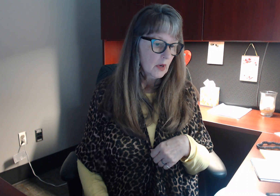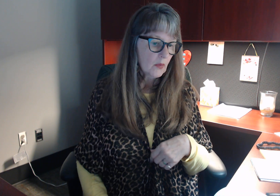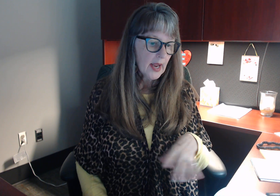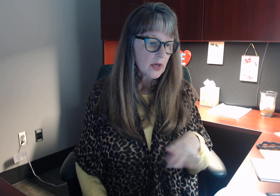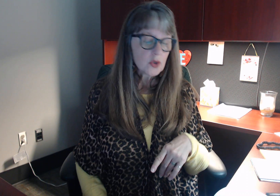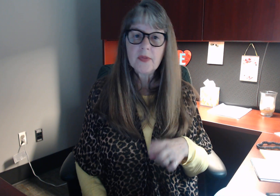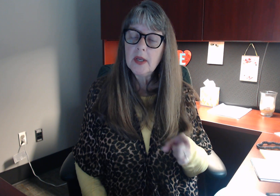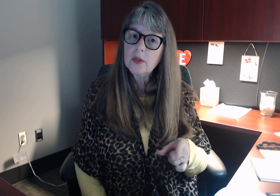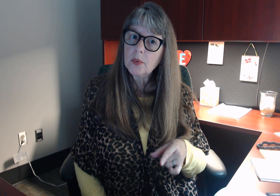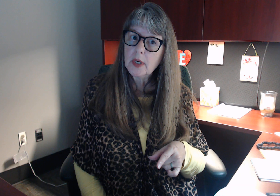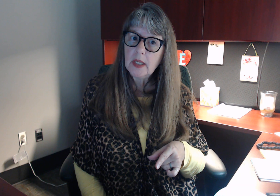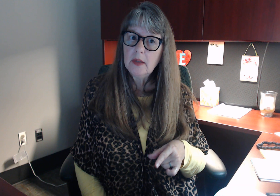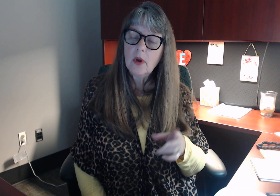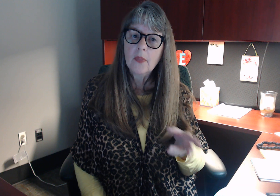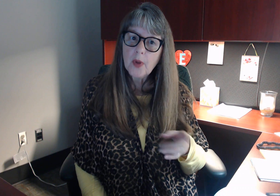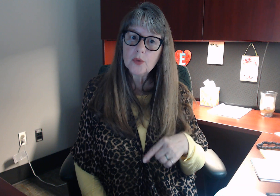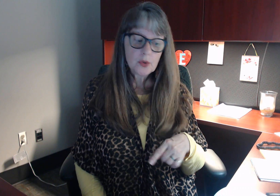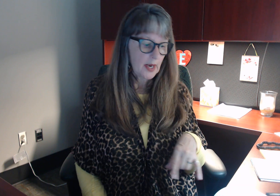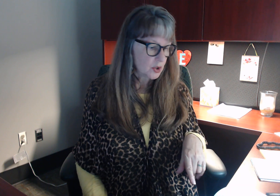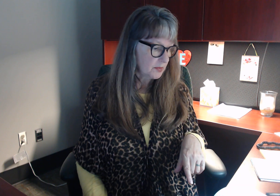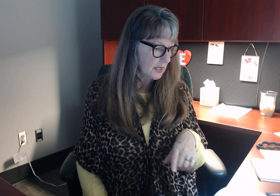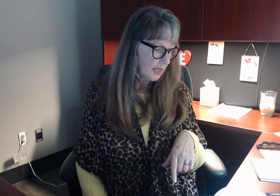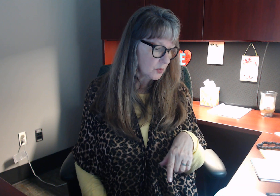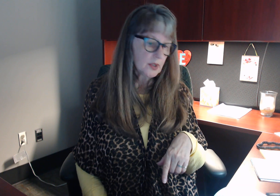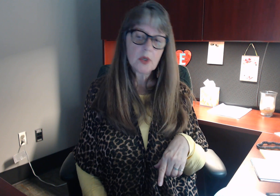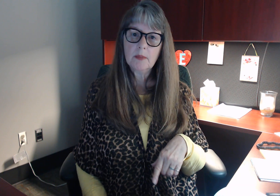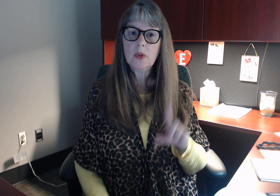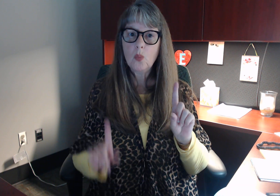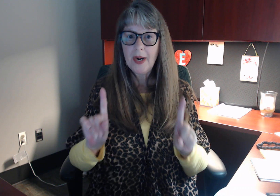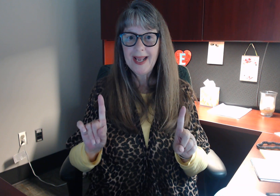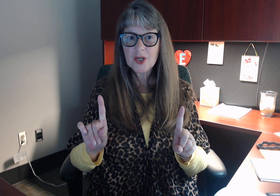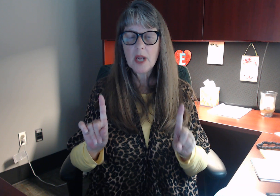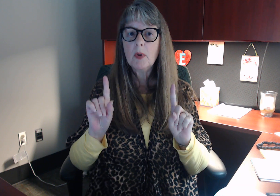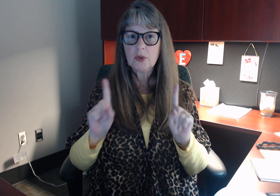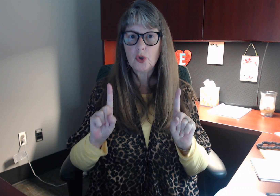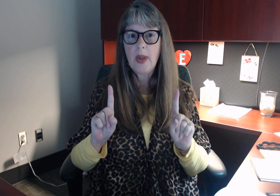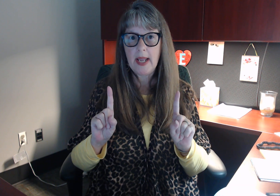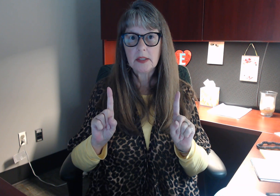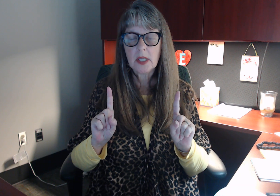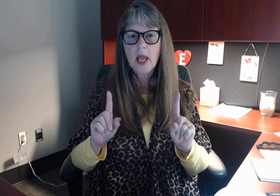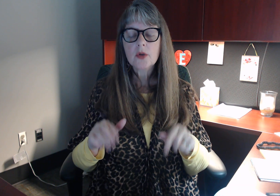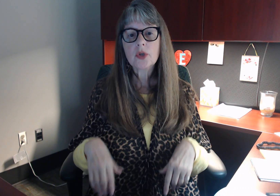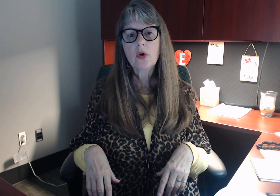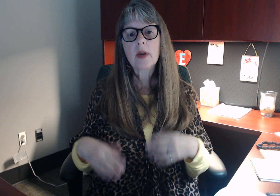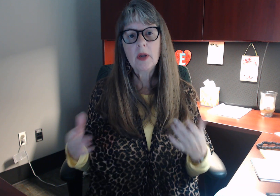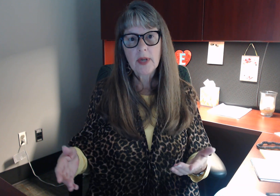Okay, so I think that we're going to end on those two hand shapes. The next one is going to be the one hand shape, but with two hands. So that'll be our next